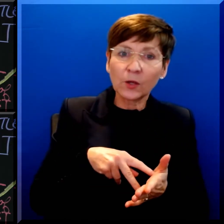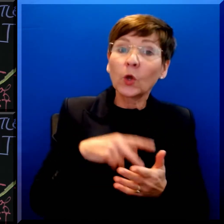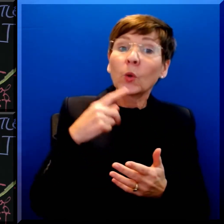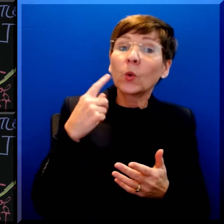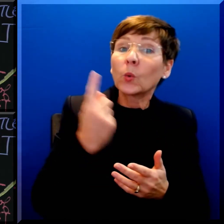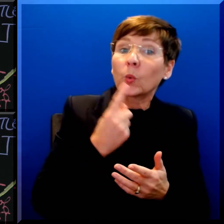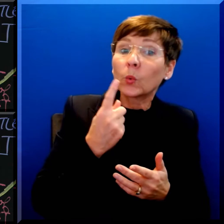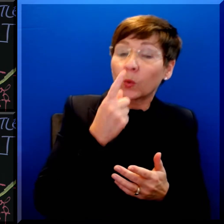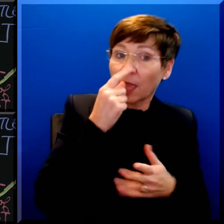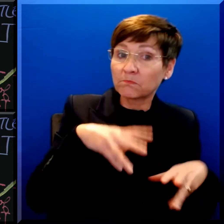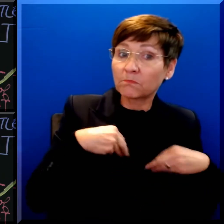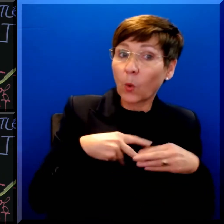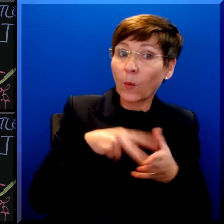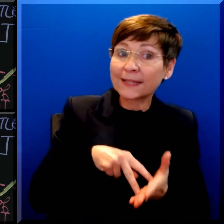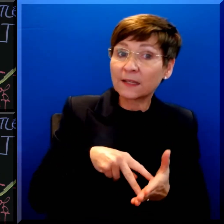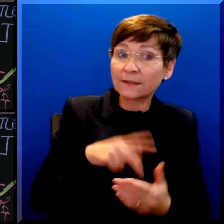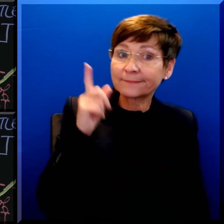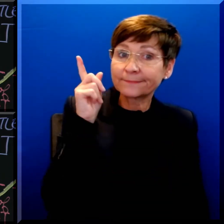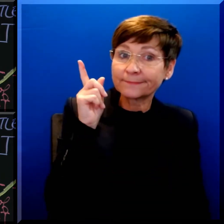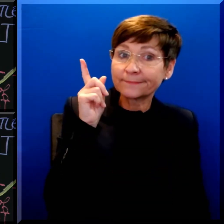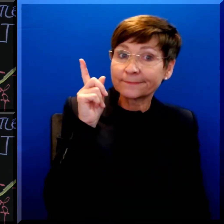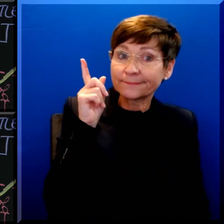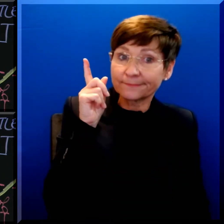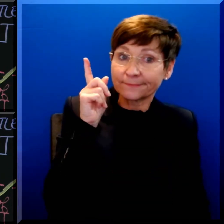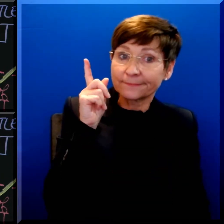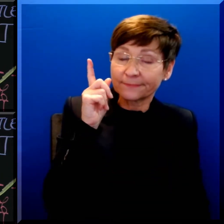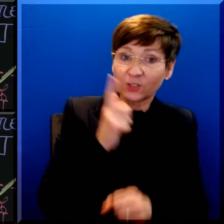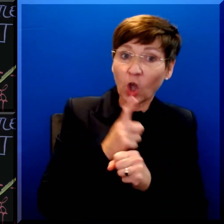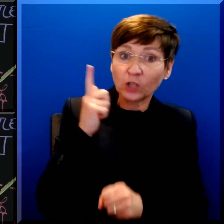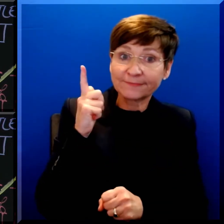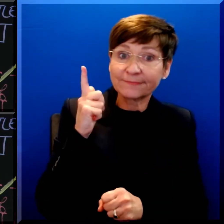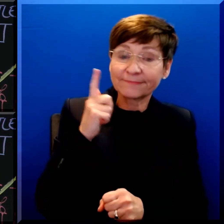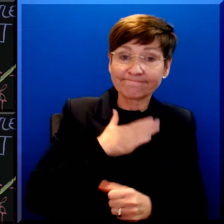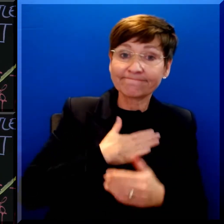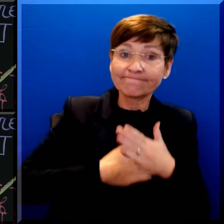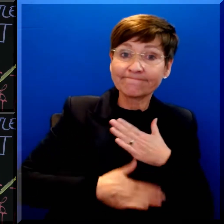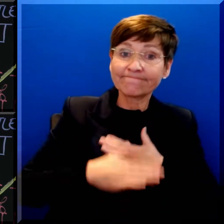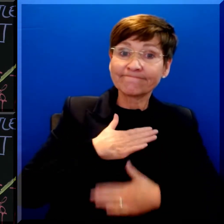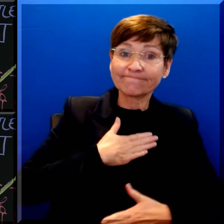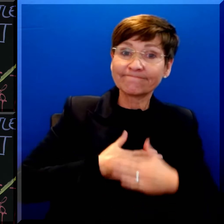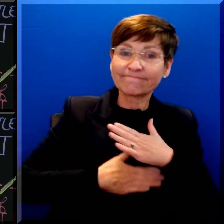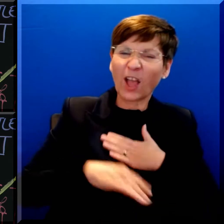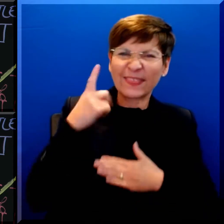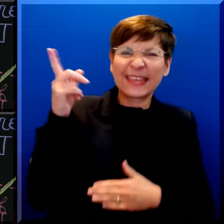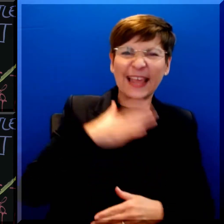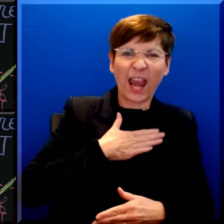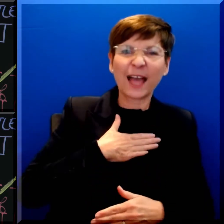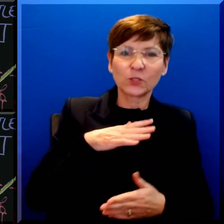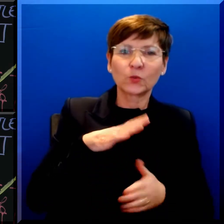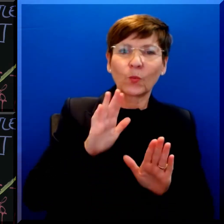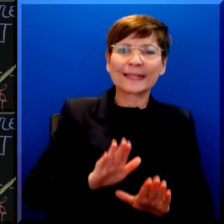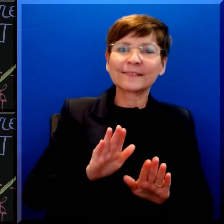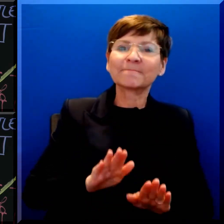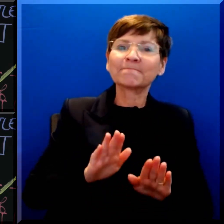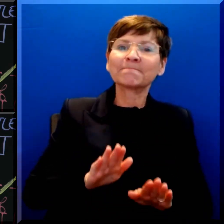God. According to the Bible, God is incredibly comfortable with waiting. In fact, he's not only comfortable, I think he actually likes